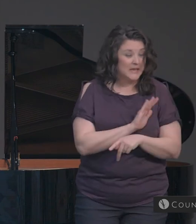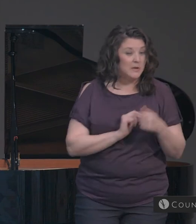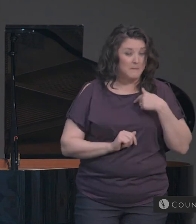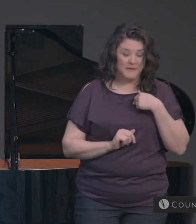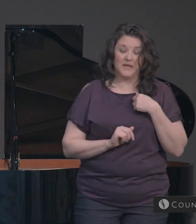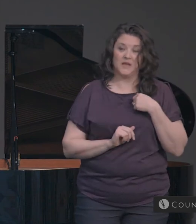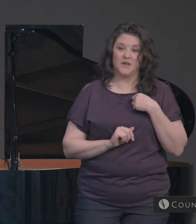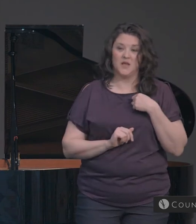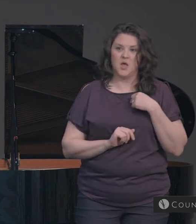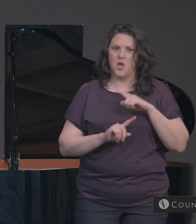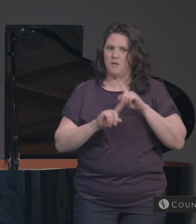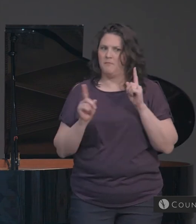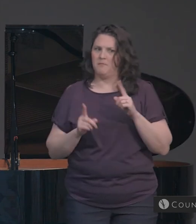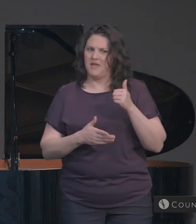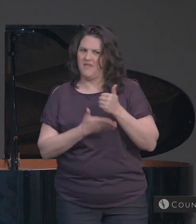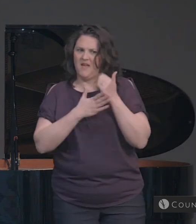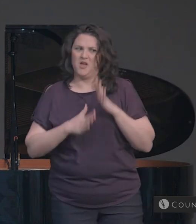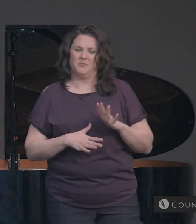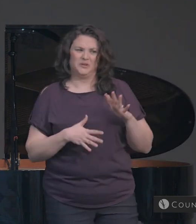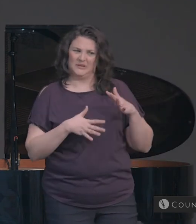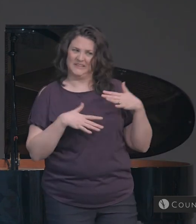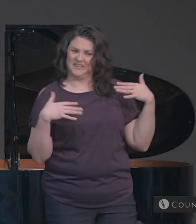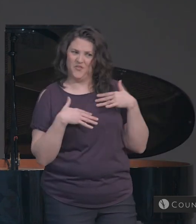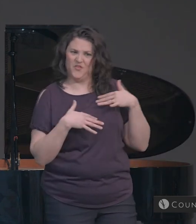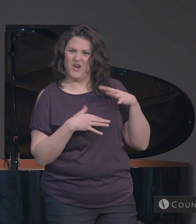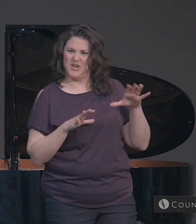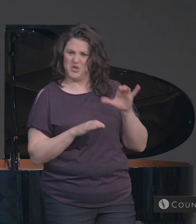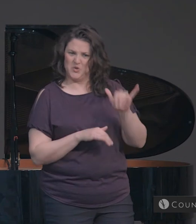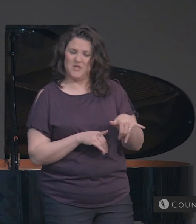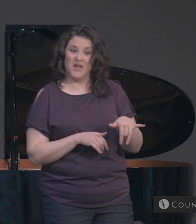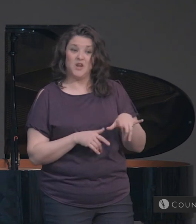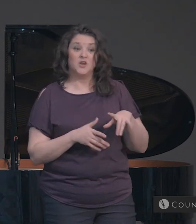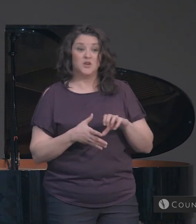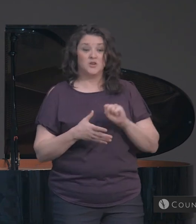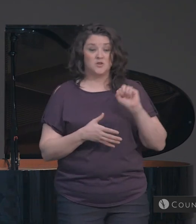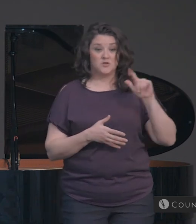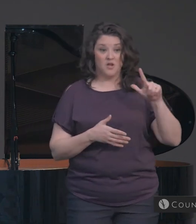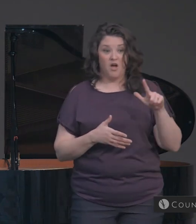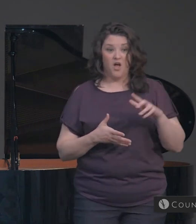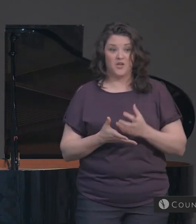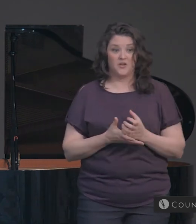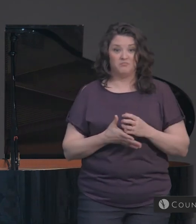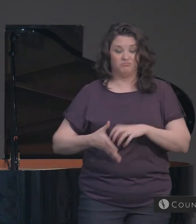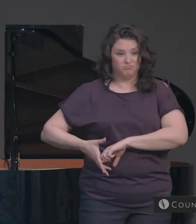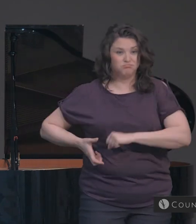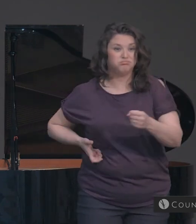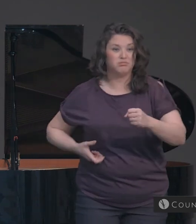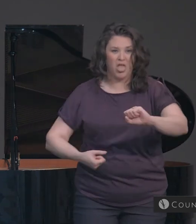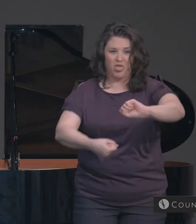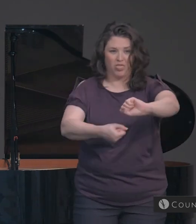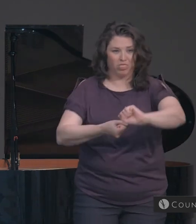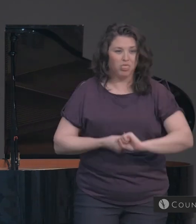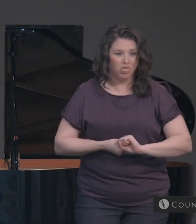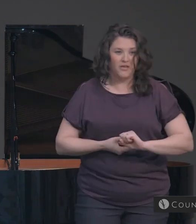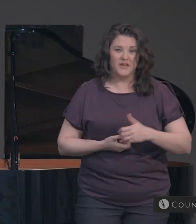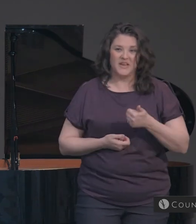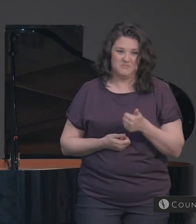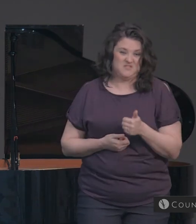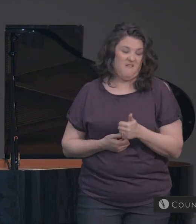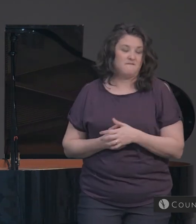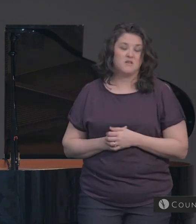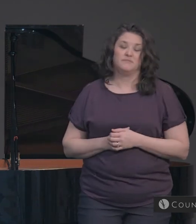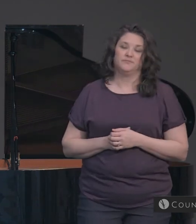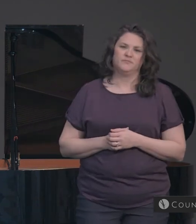Therefore, Saul took his own sword and fell upon it." How did a man with